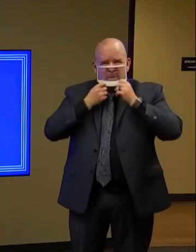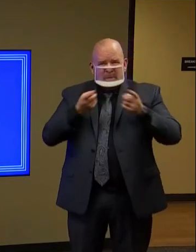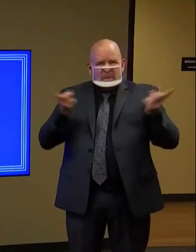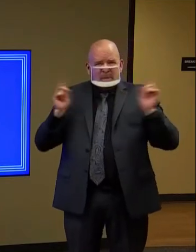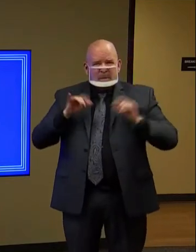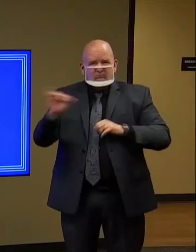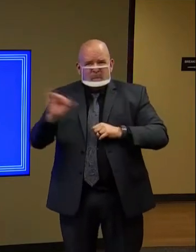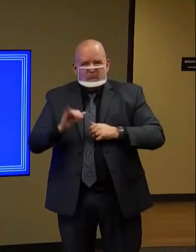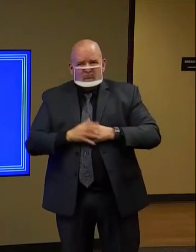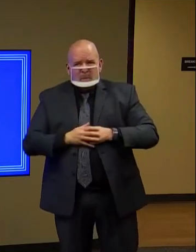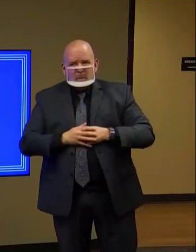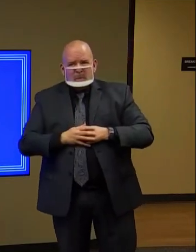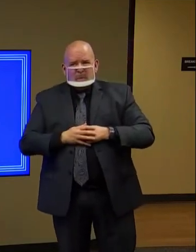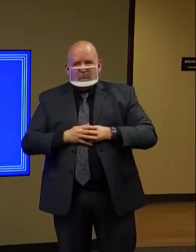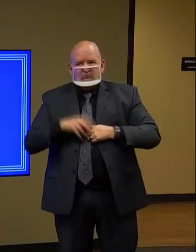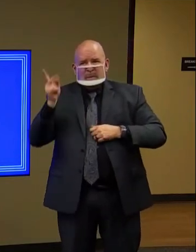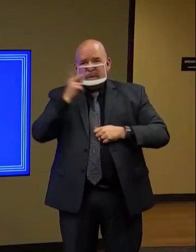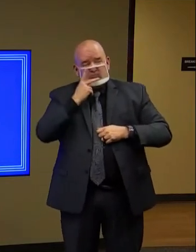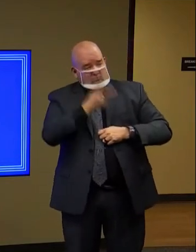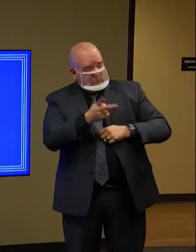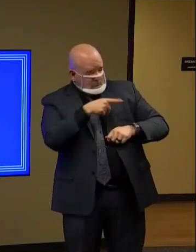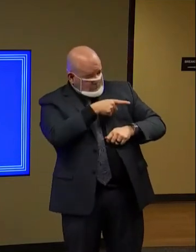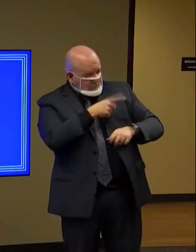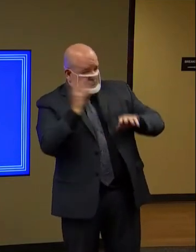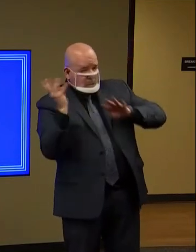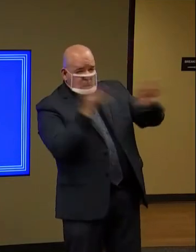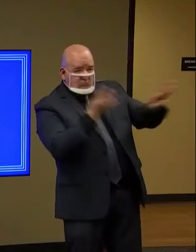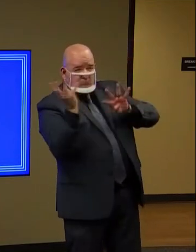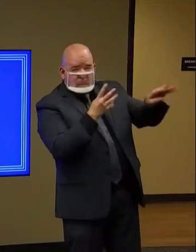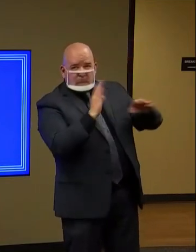our neighbor is doing whatever our neighbor is